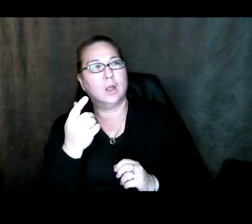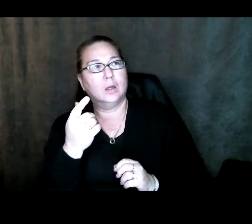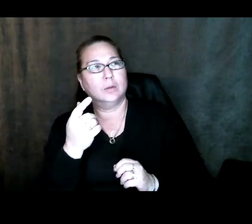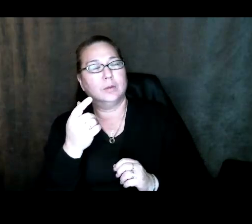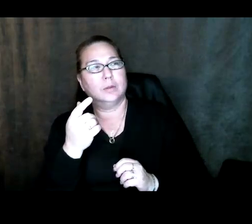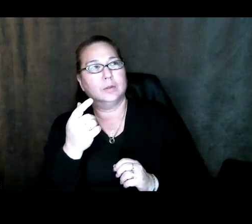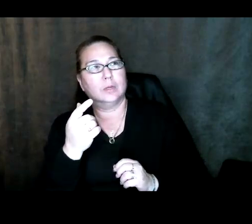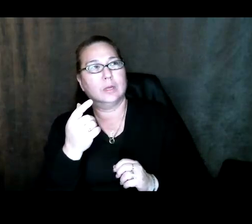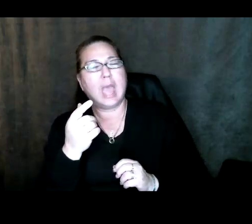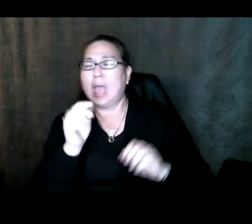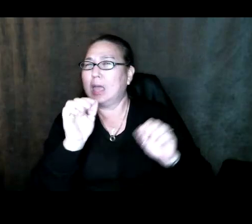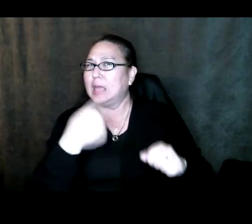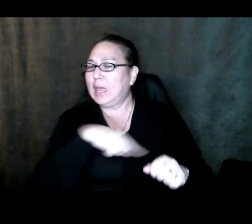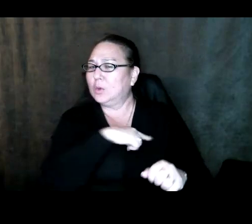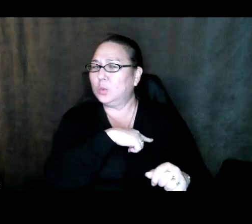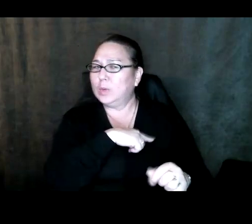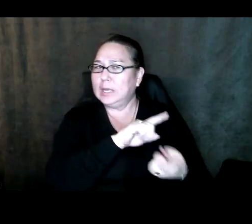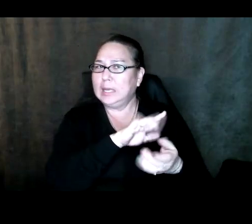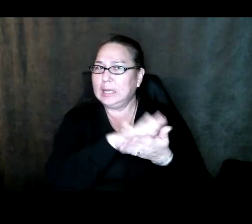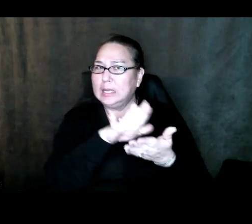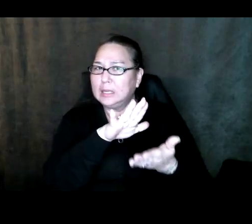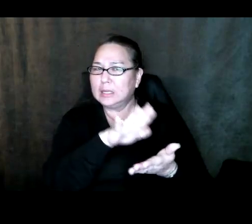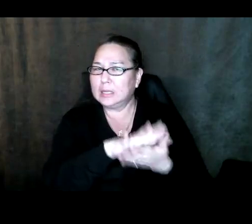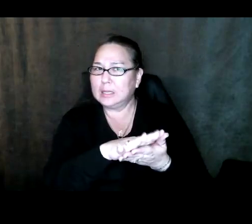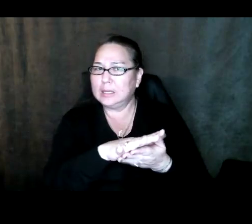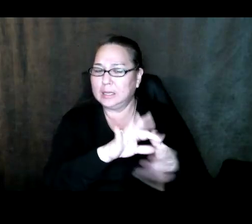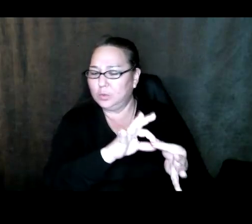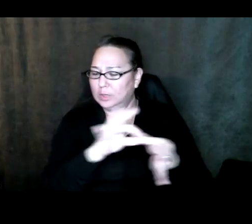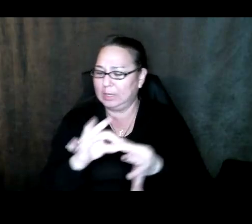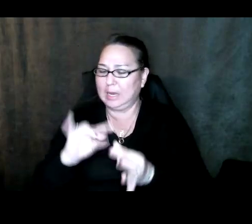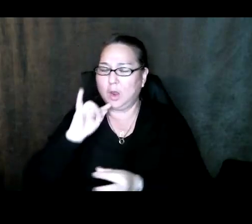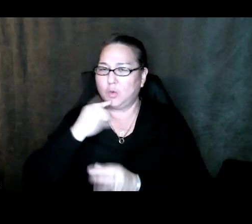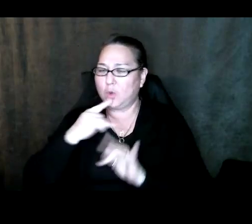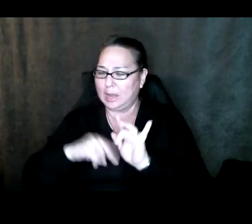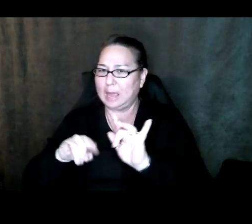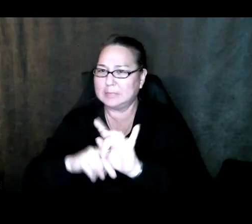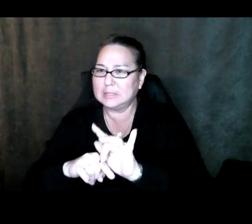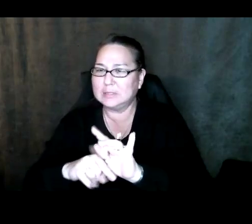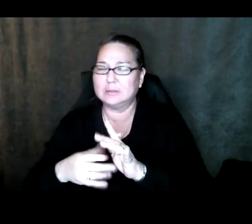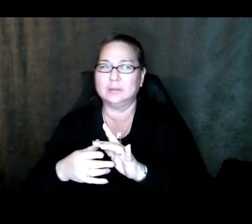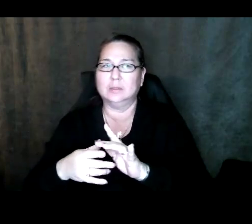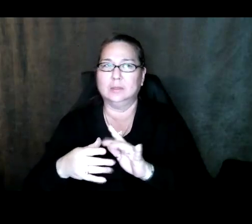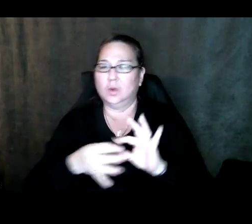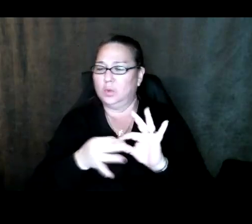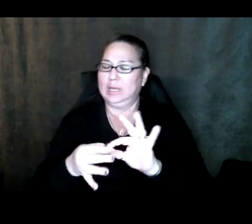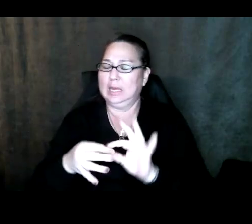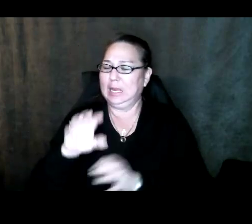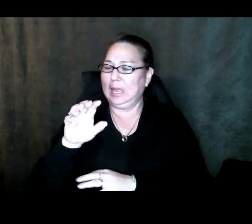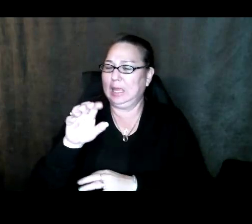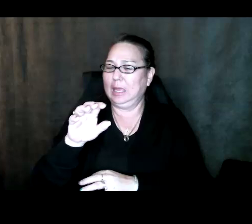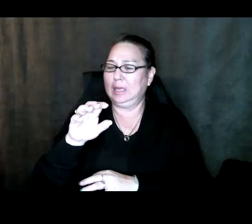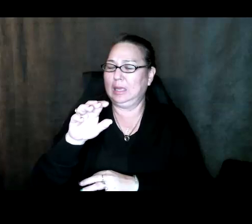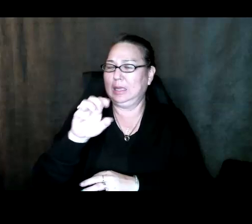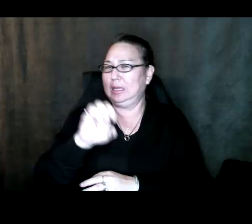can we glean the kind of information regarding chronic absenteeism in ELL students,